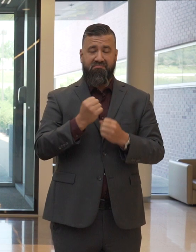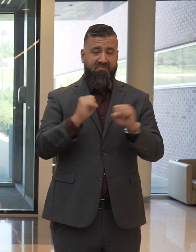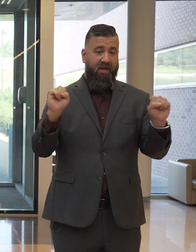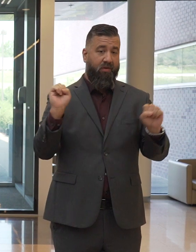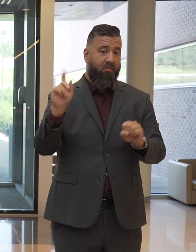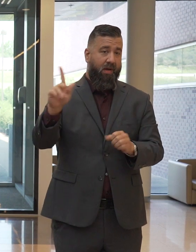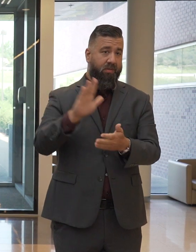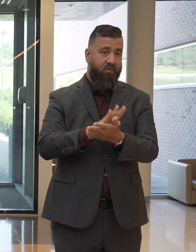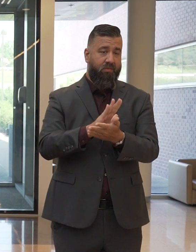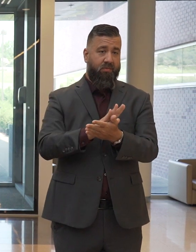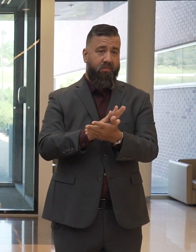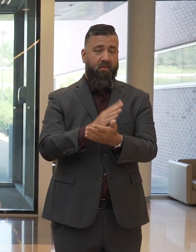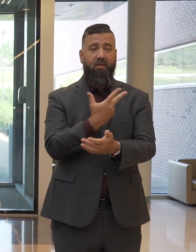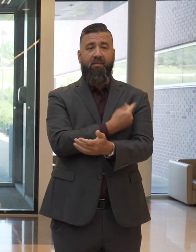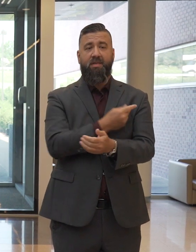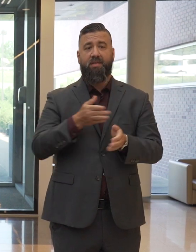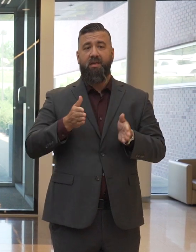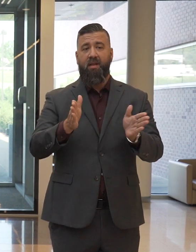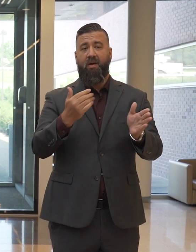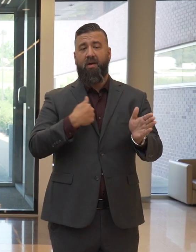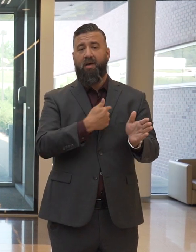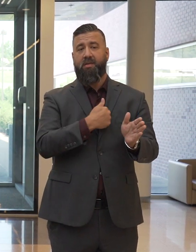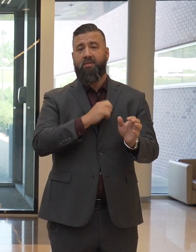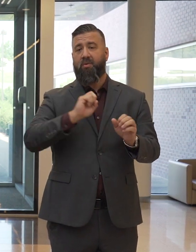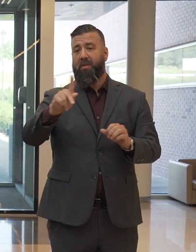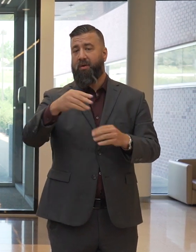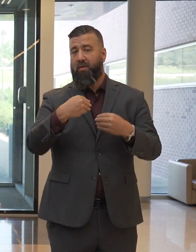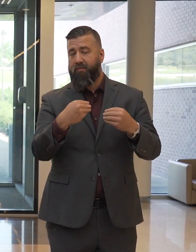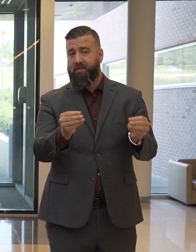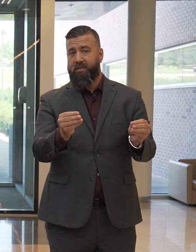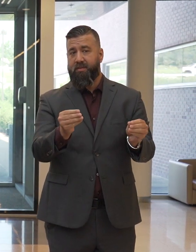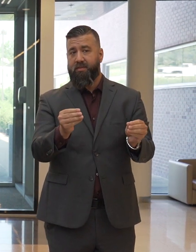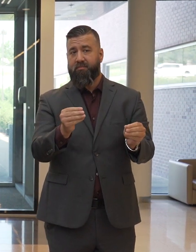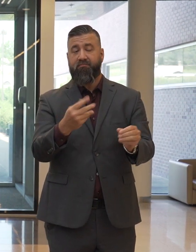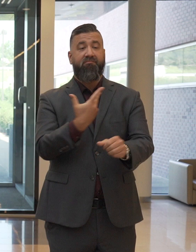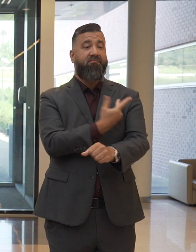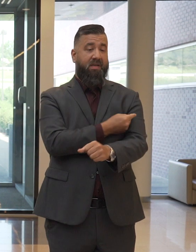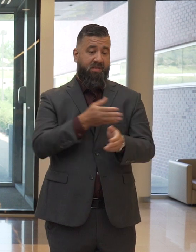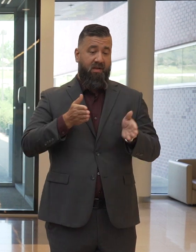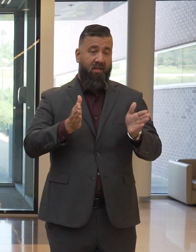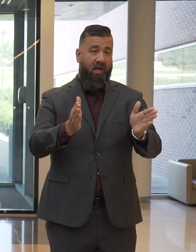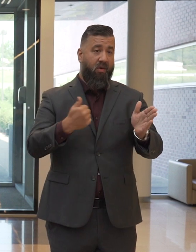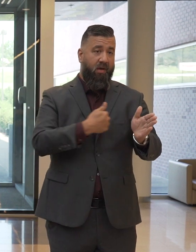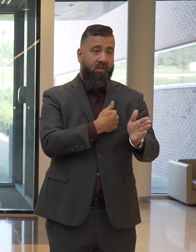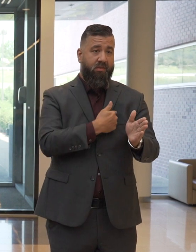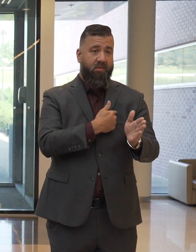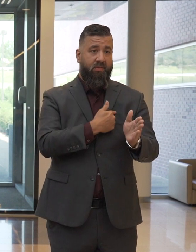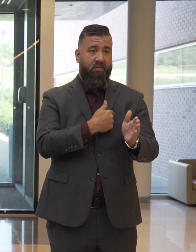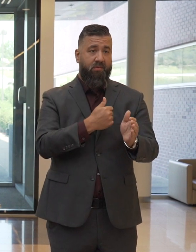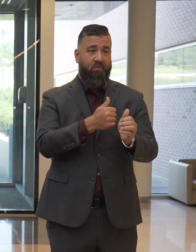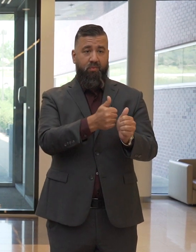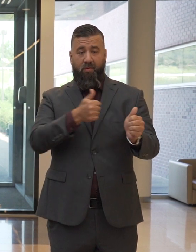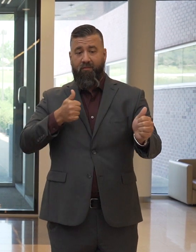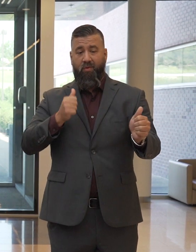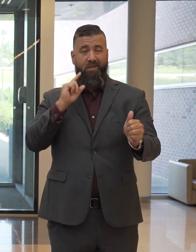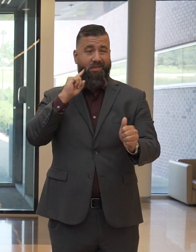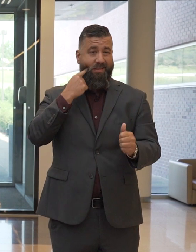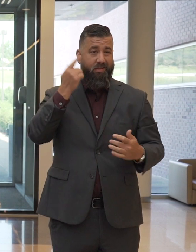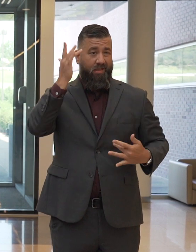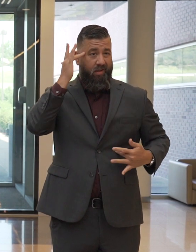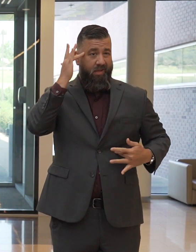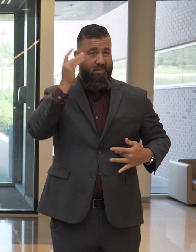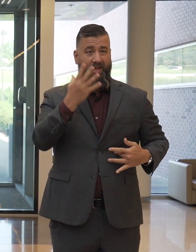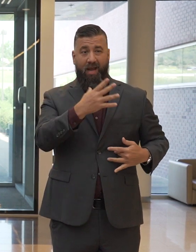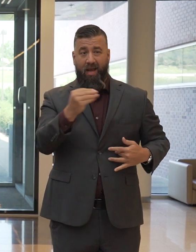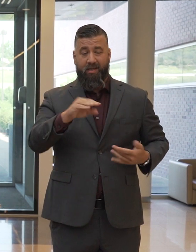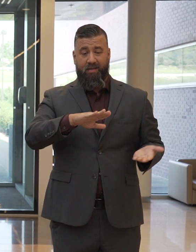classroom. Vaccines allow us to return to our offices. And vaccines allow us to avoid serious illness and death from